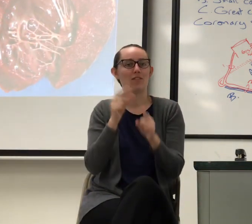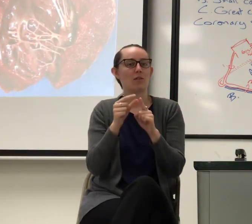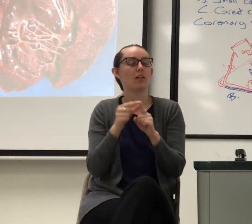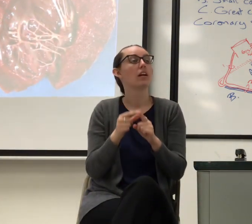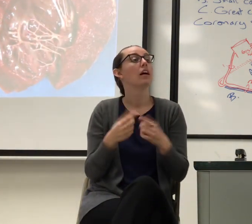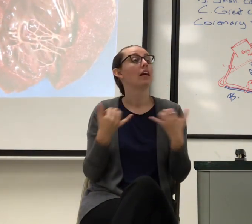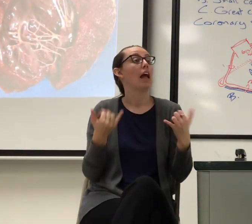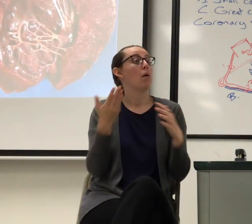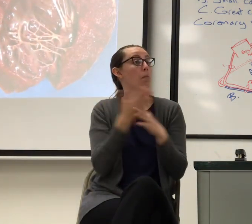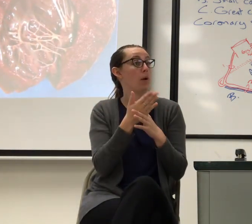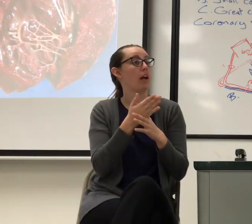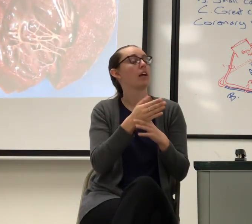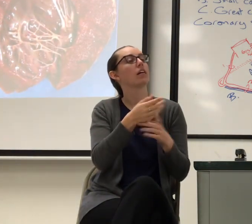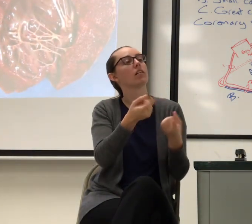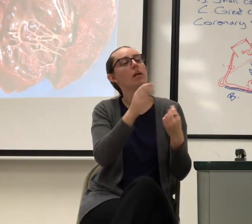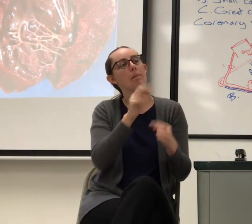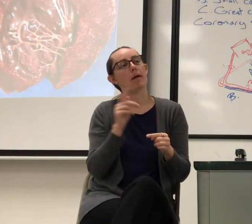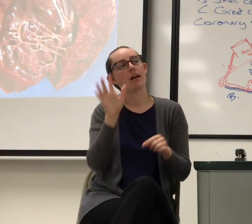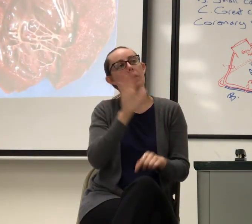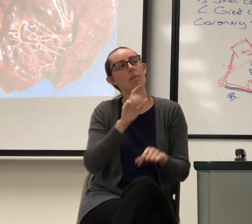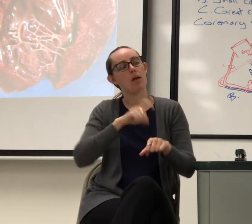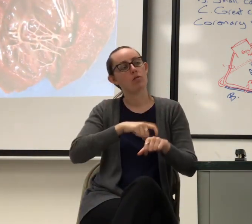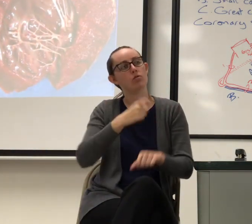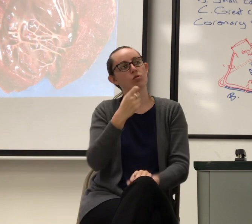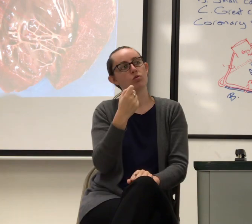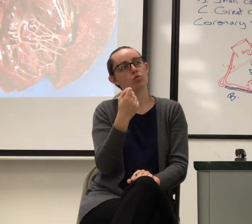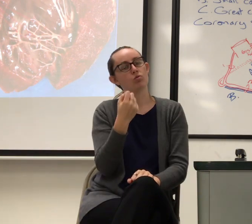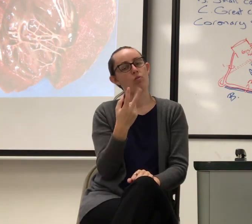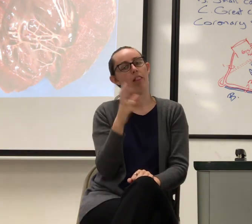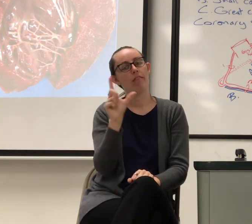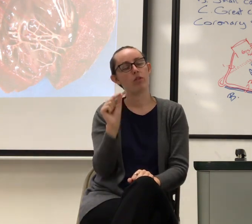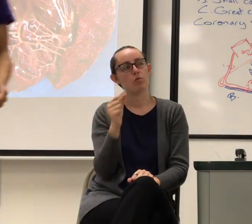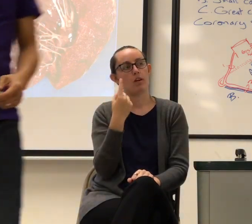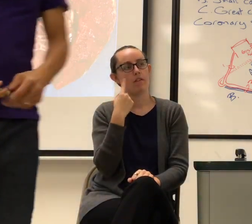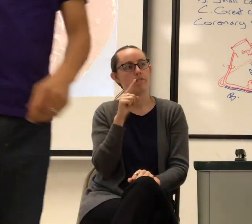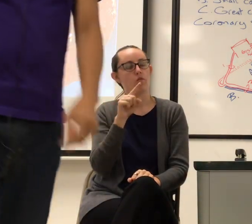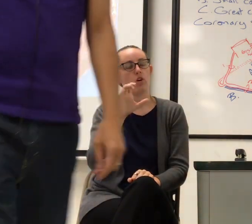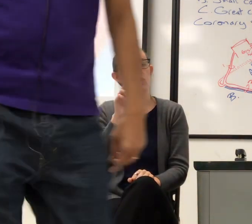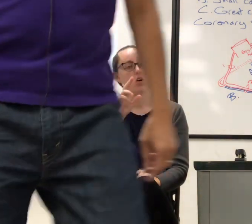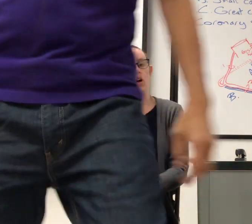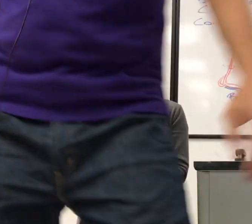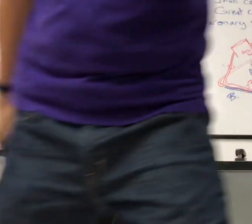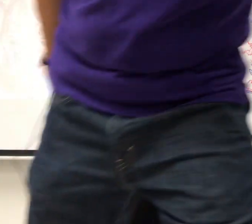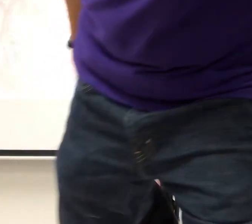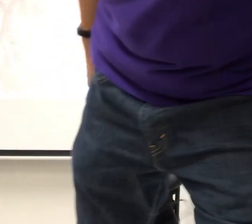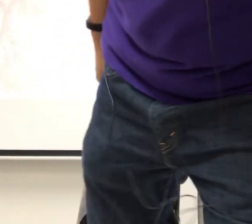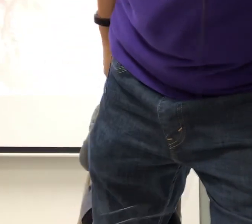back at around 12:20. 12:25.